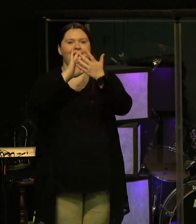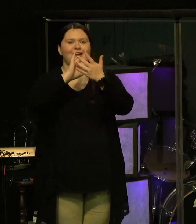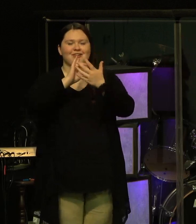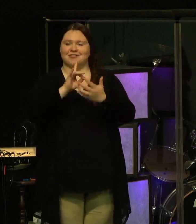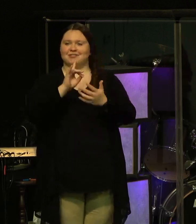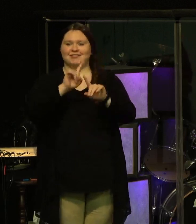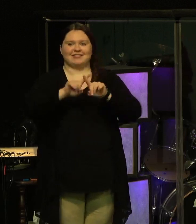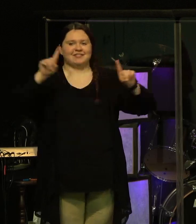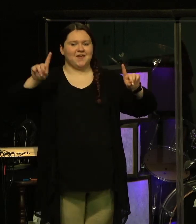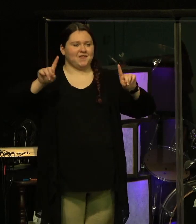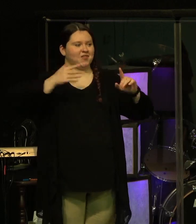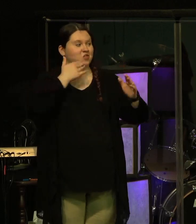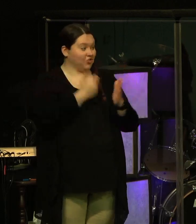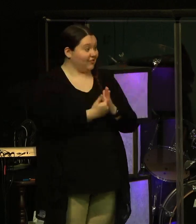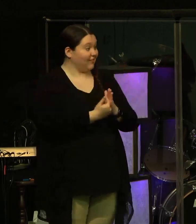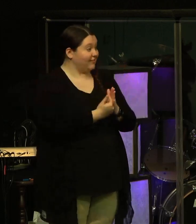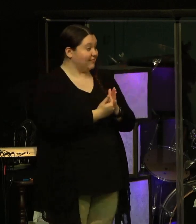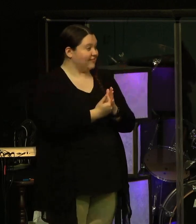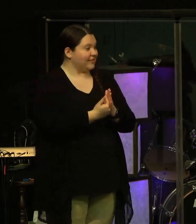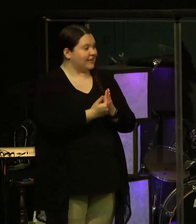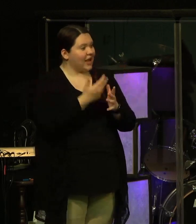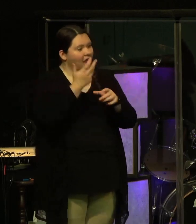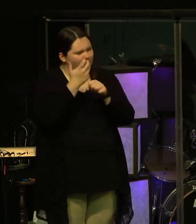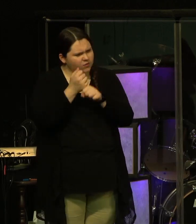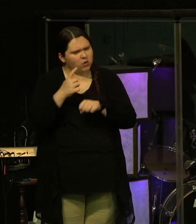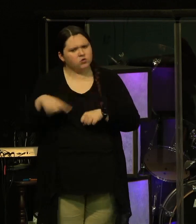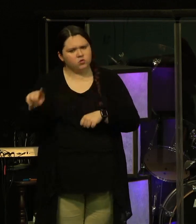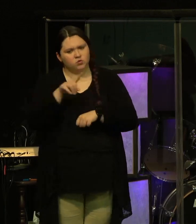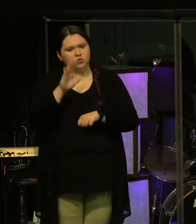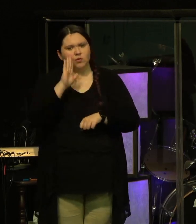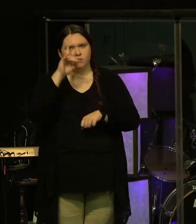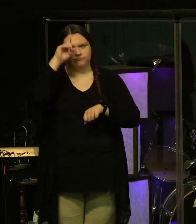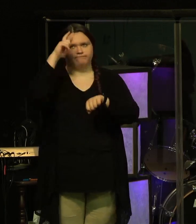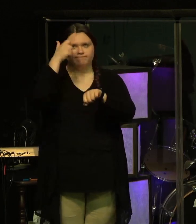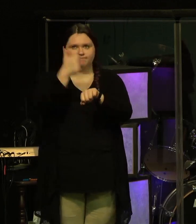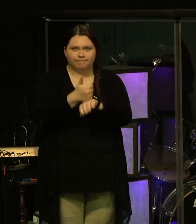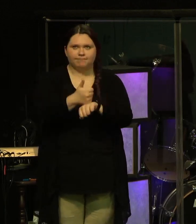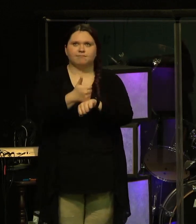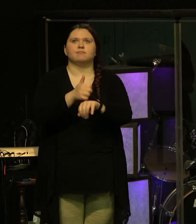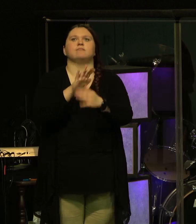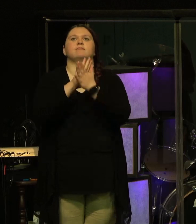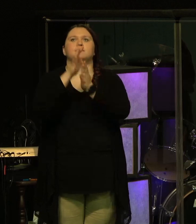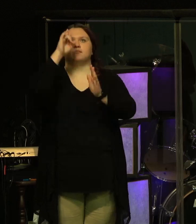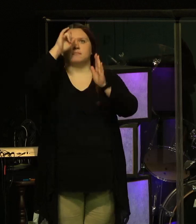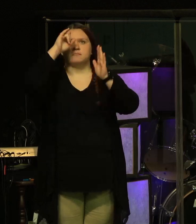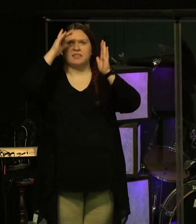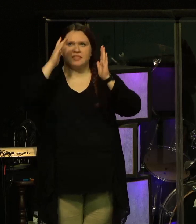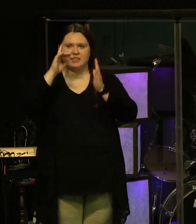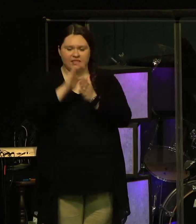difference. And I'm trusting you're going to make that choice today. You're going to make that decision